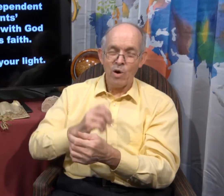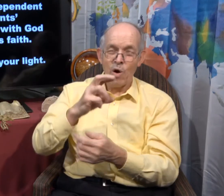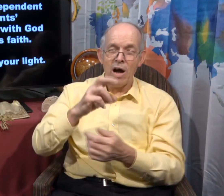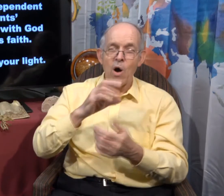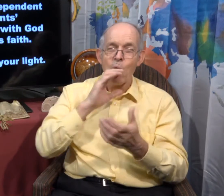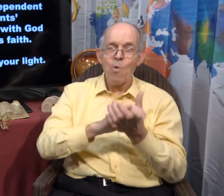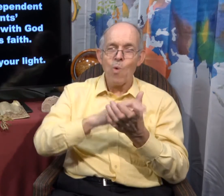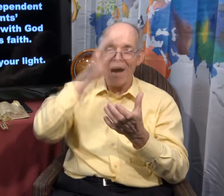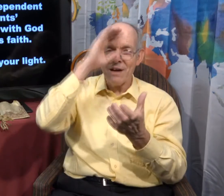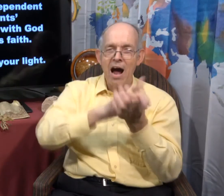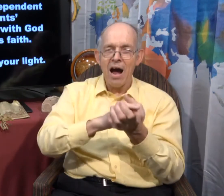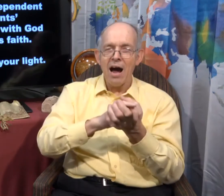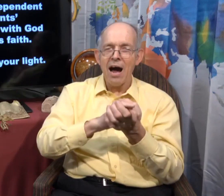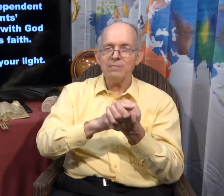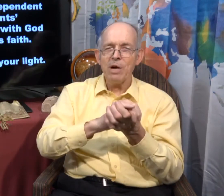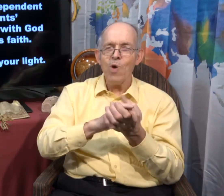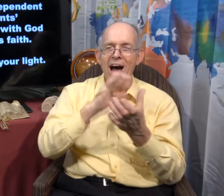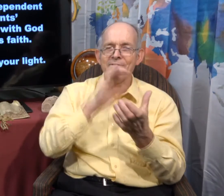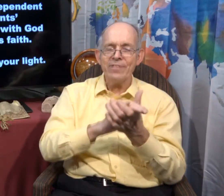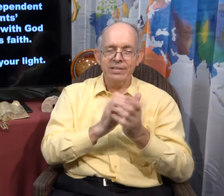Or what has been right.